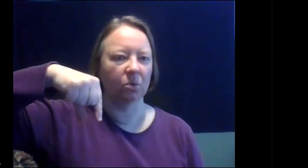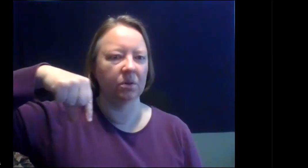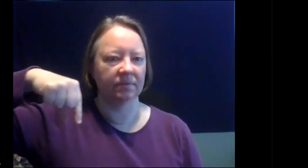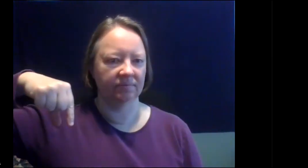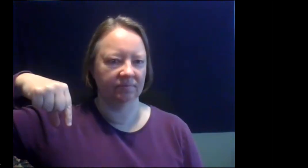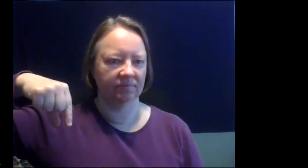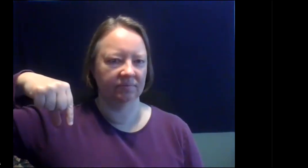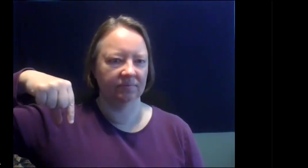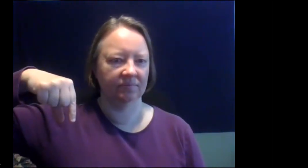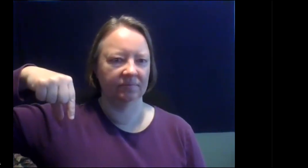Q,